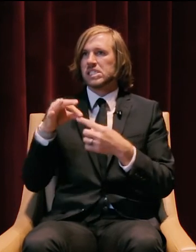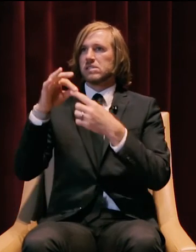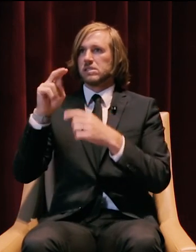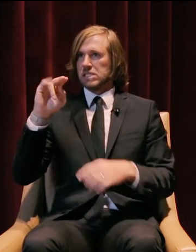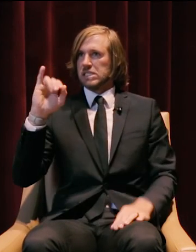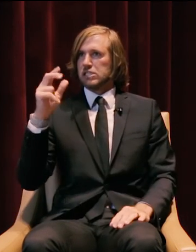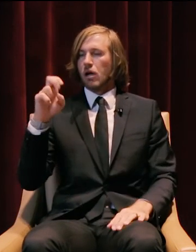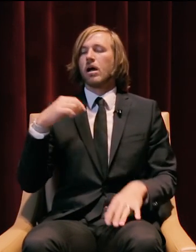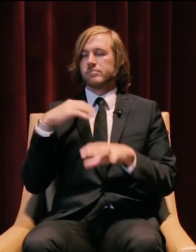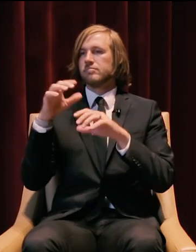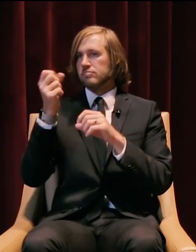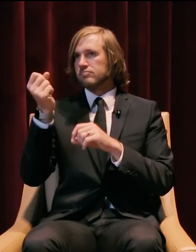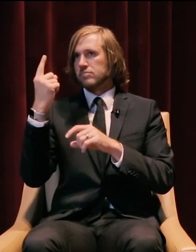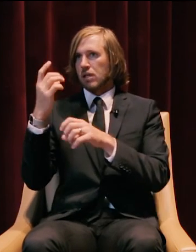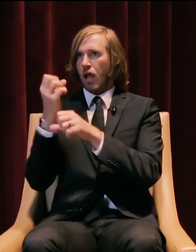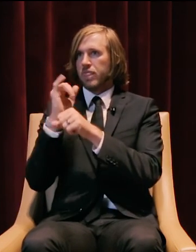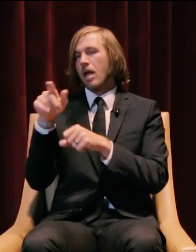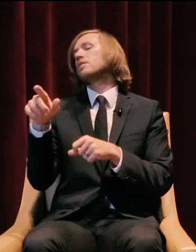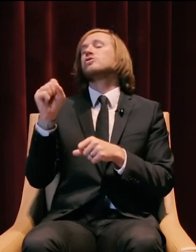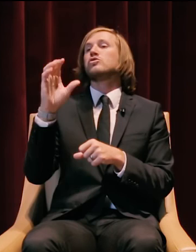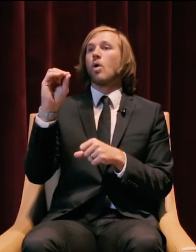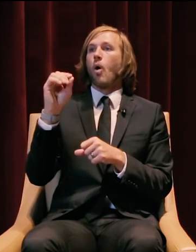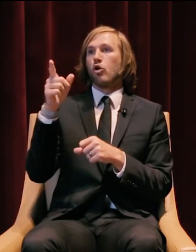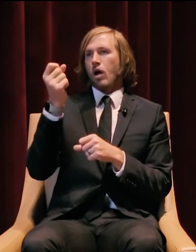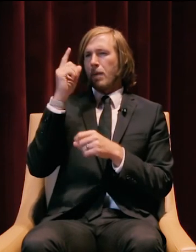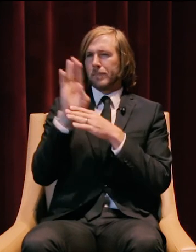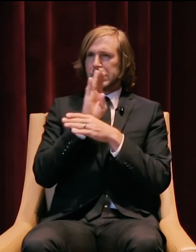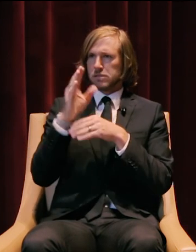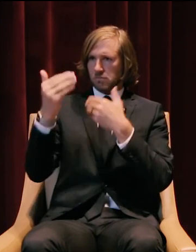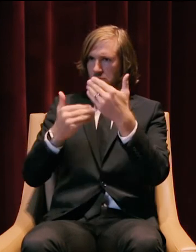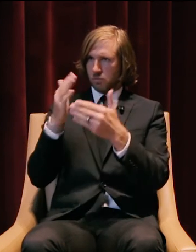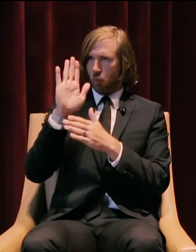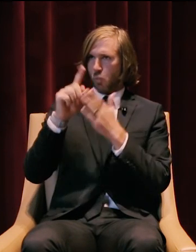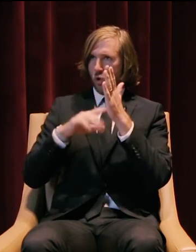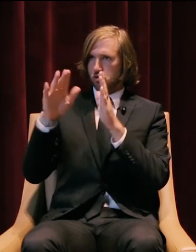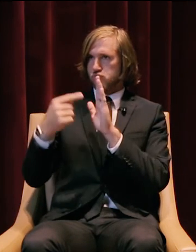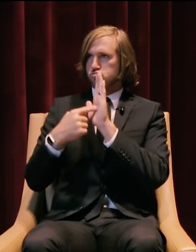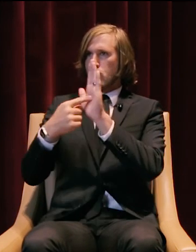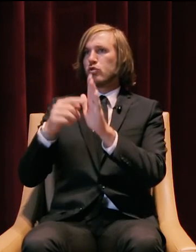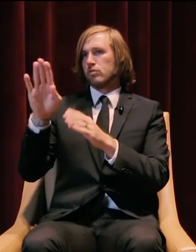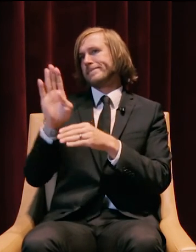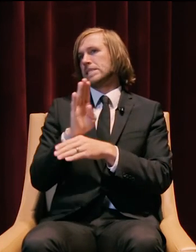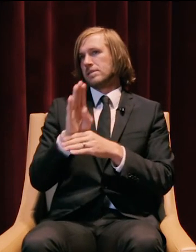and got it. So know the product, the business line that you're proposing your new